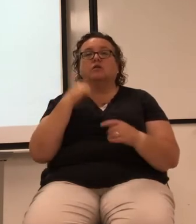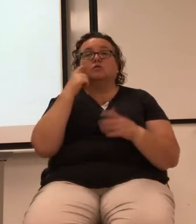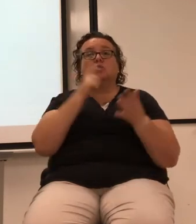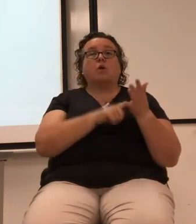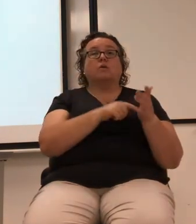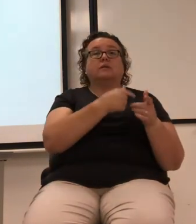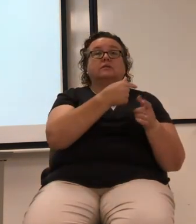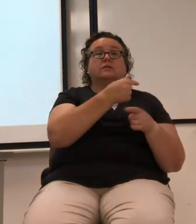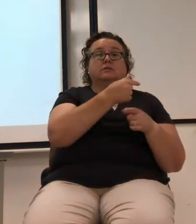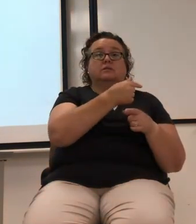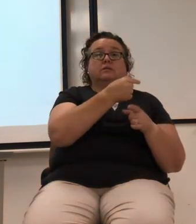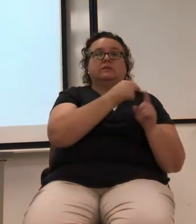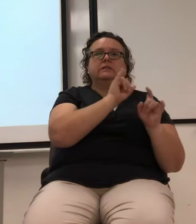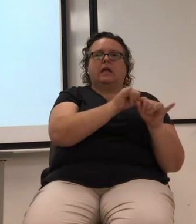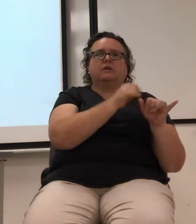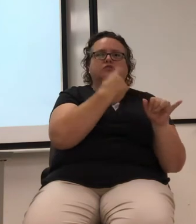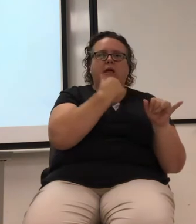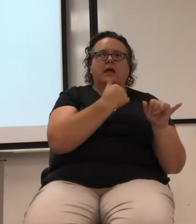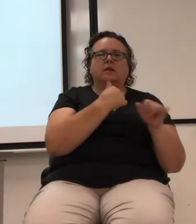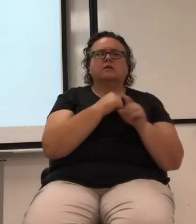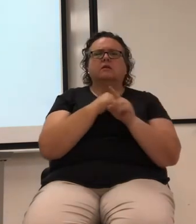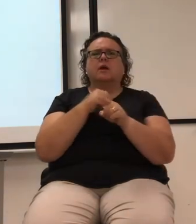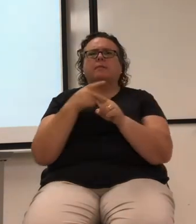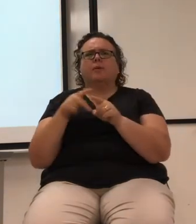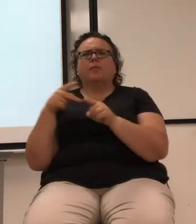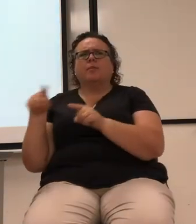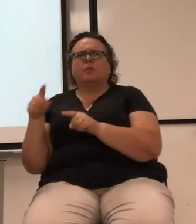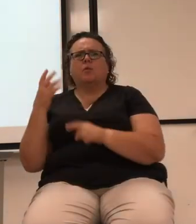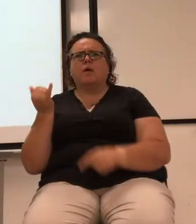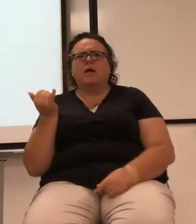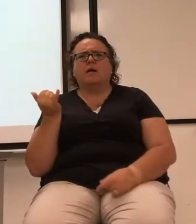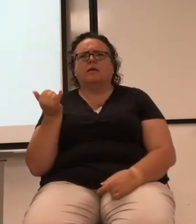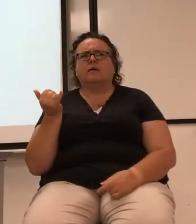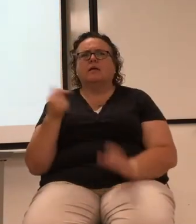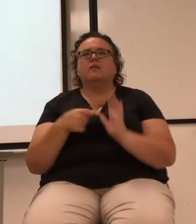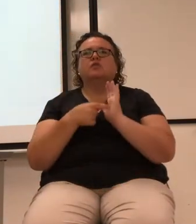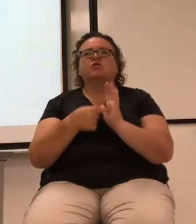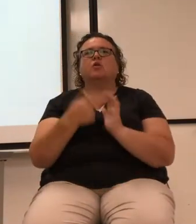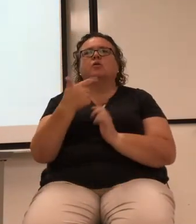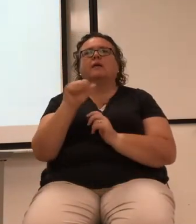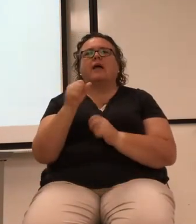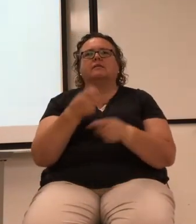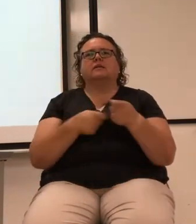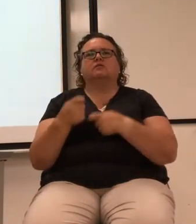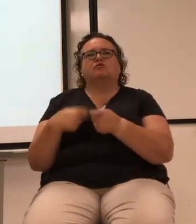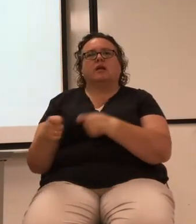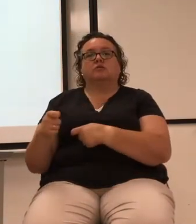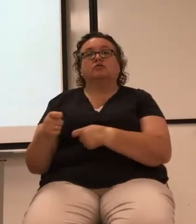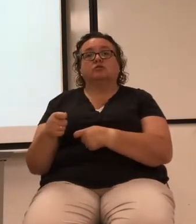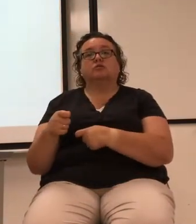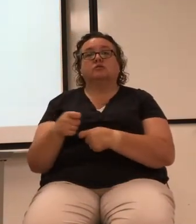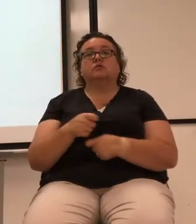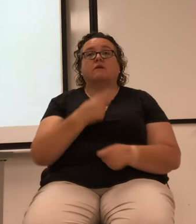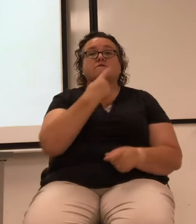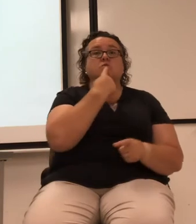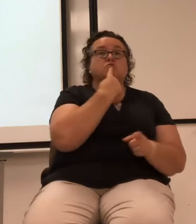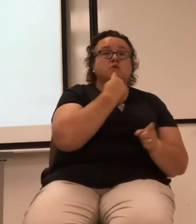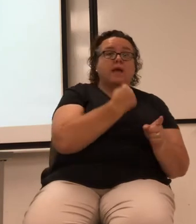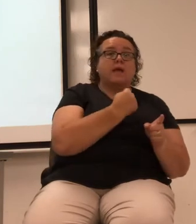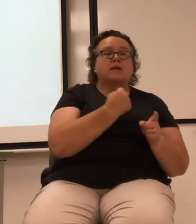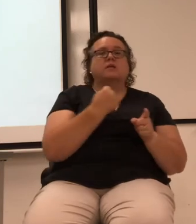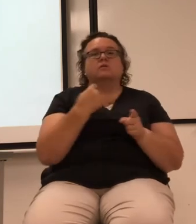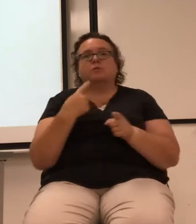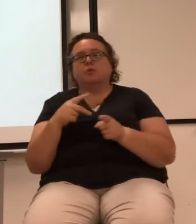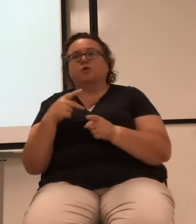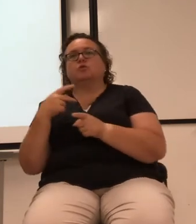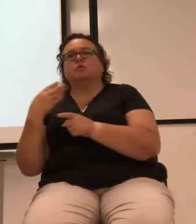Why is paratubular purple and vasorecta purple? They're showing you gas exchange, okay? From red to